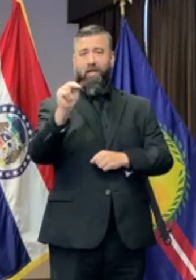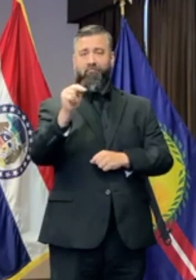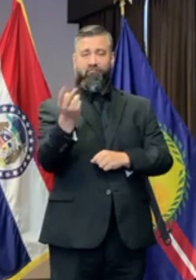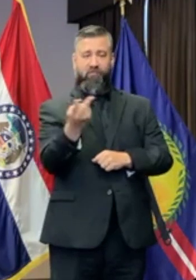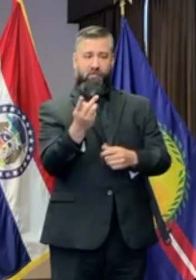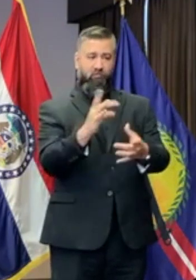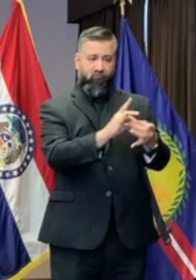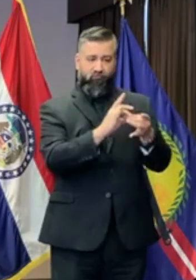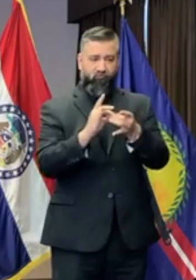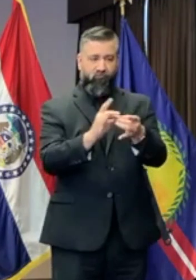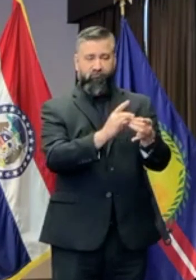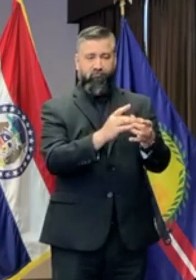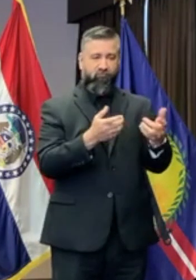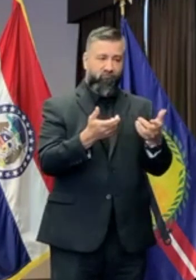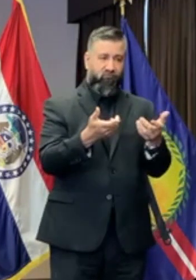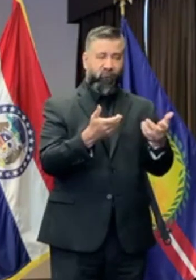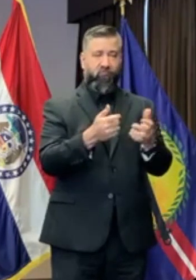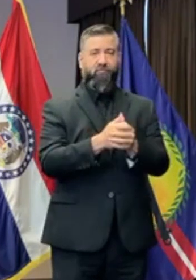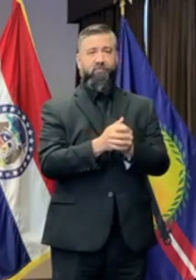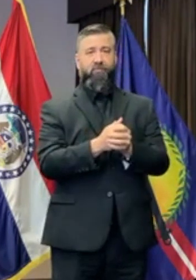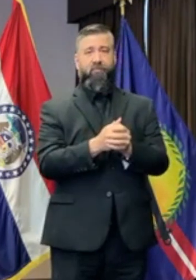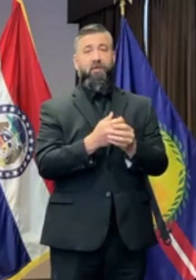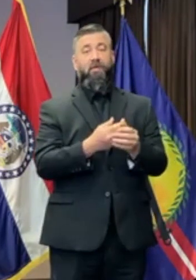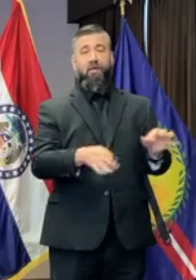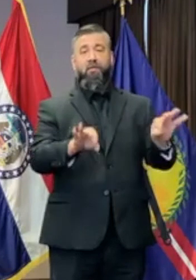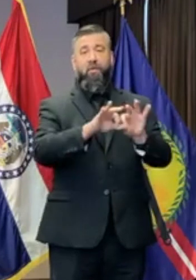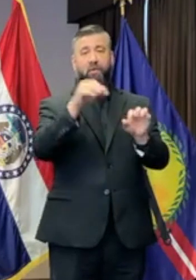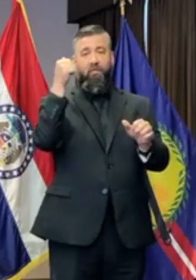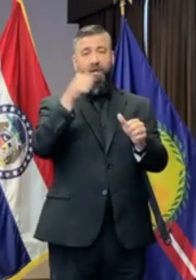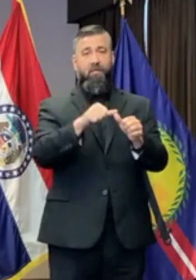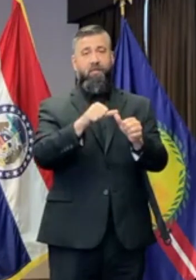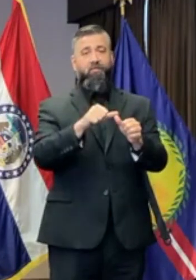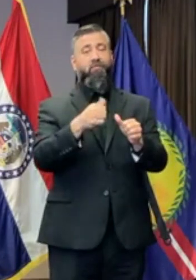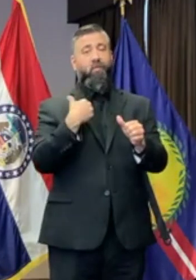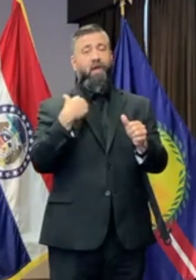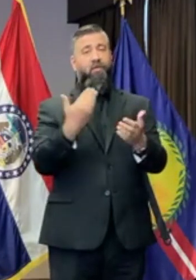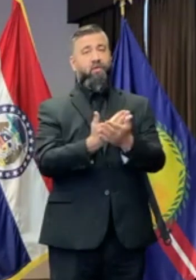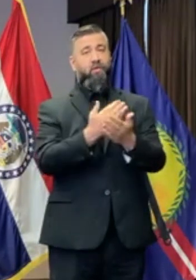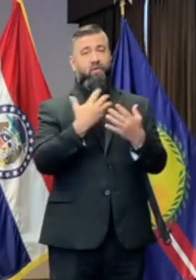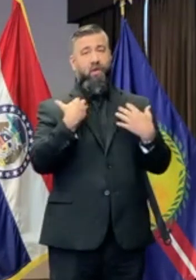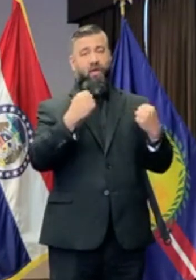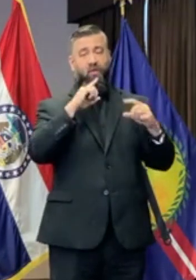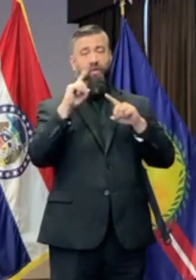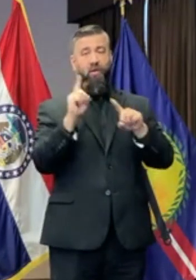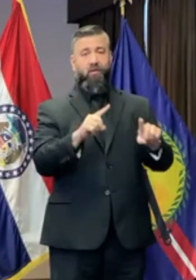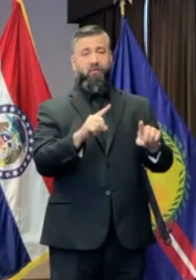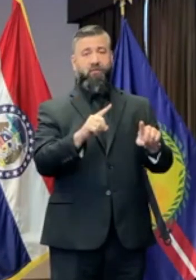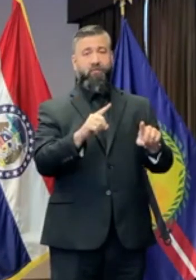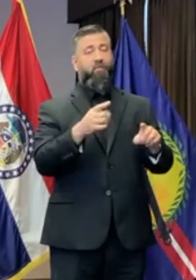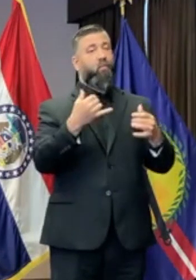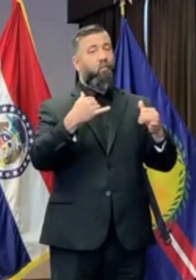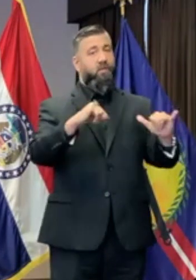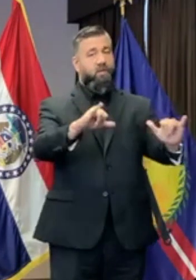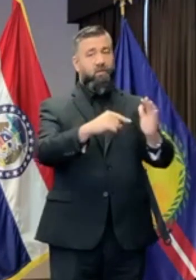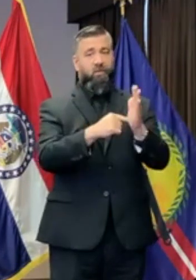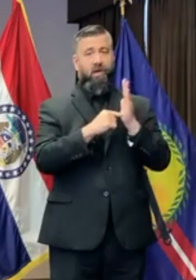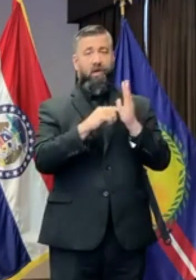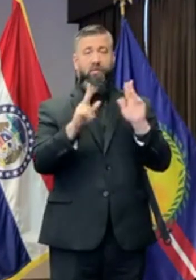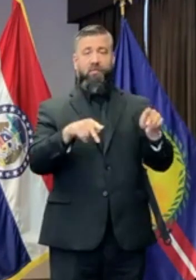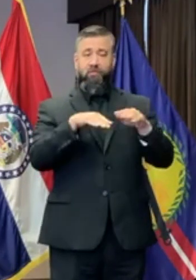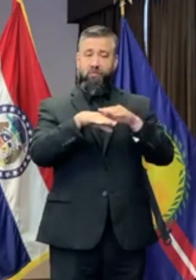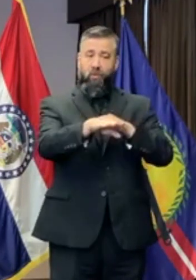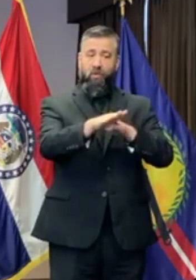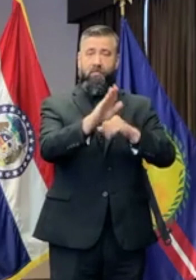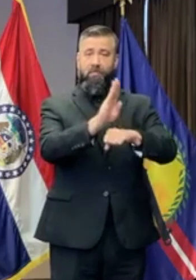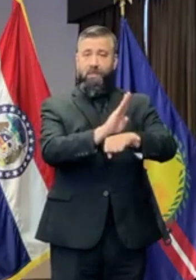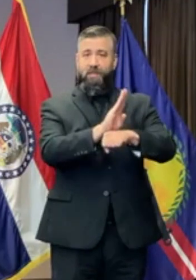important to remember that even under this new health order, we are still requiring anyone who enters a business or establishment to